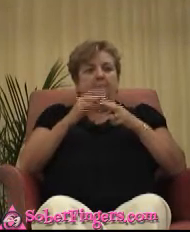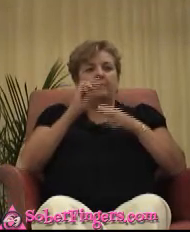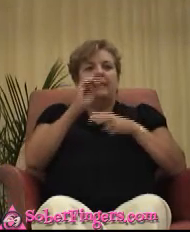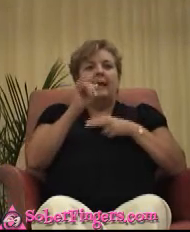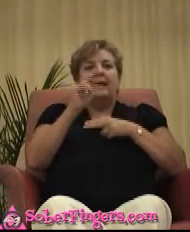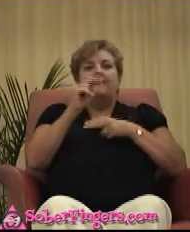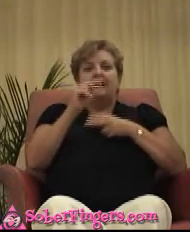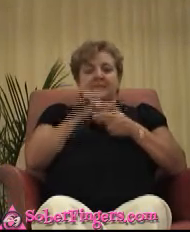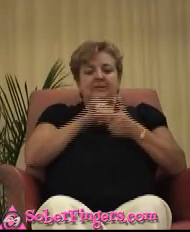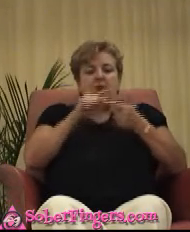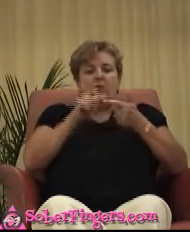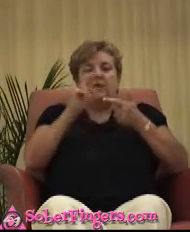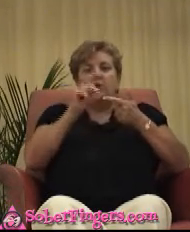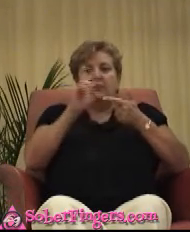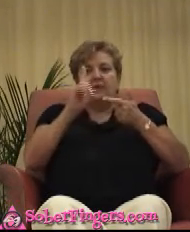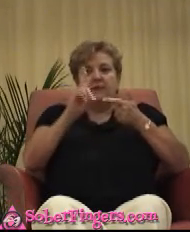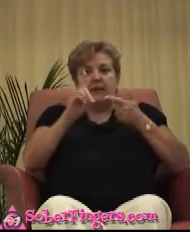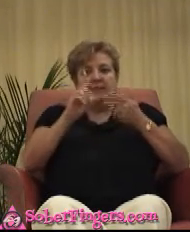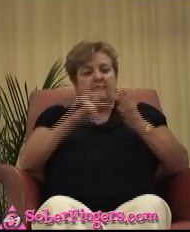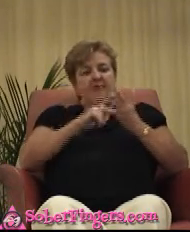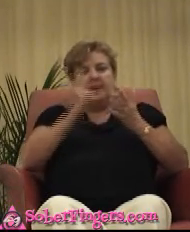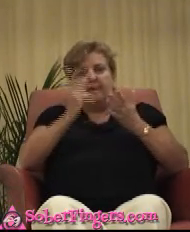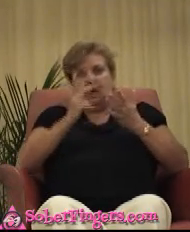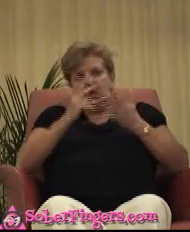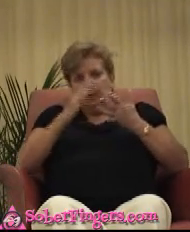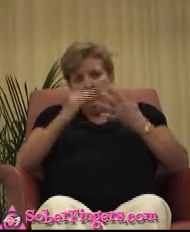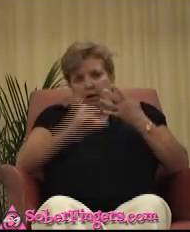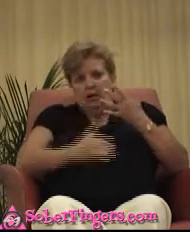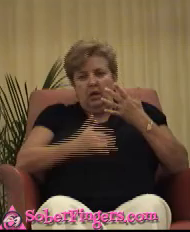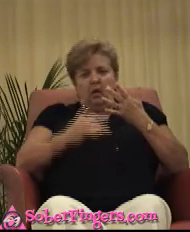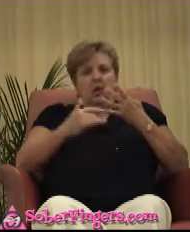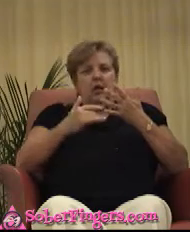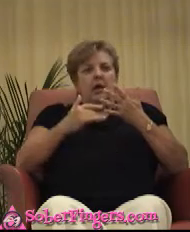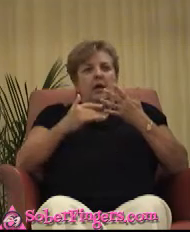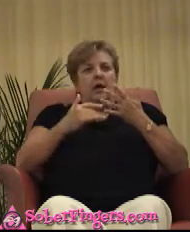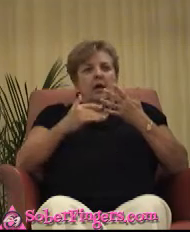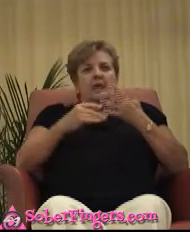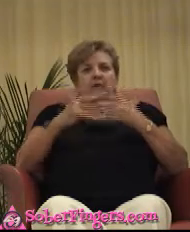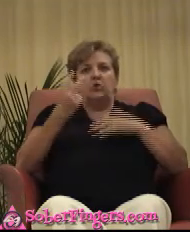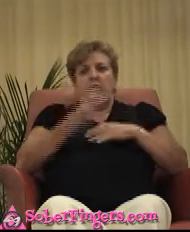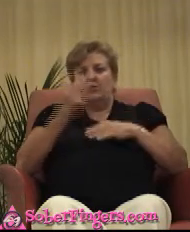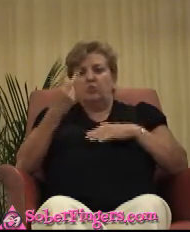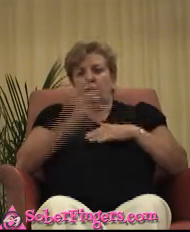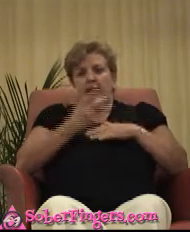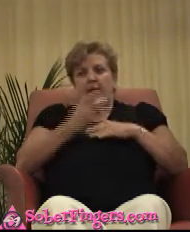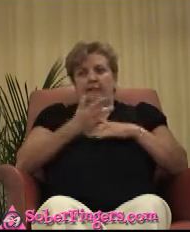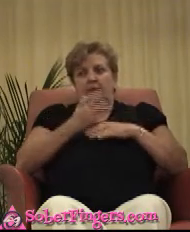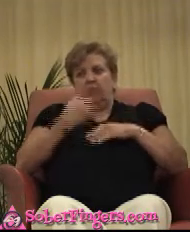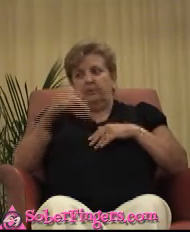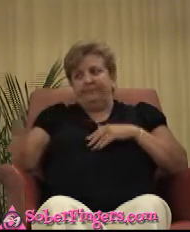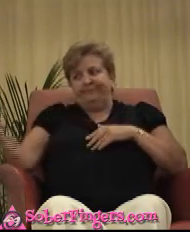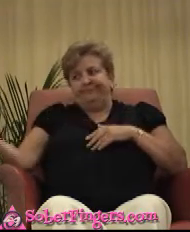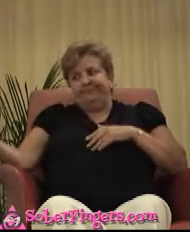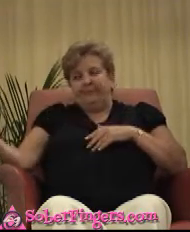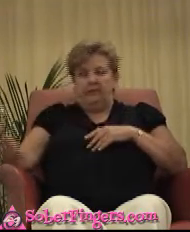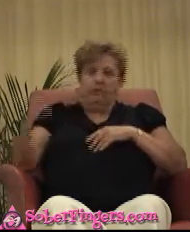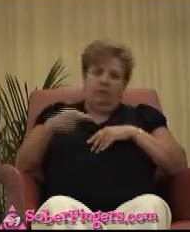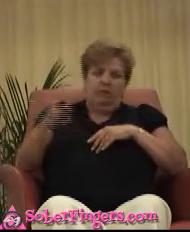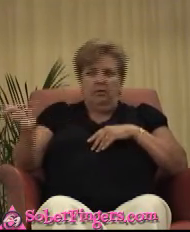Dakota indicted me, then they doubled the counts, and they were having to come take me out every 2 to 3 days to tell me these things. I had never been in jail. The only time I was